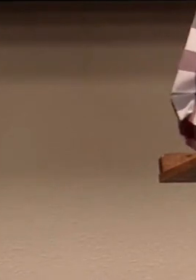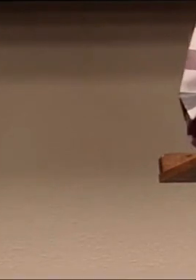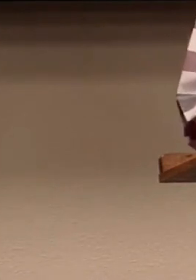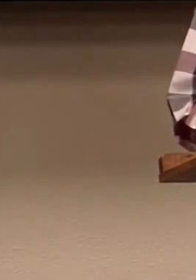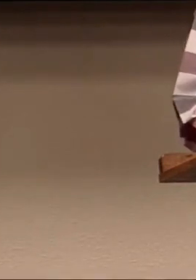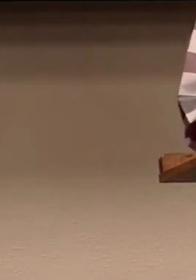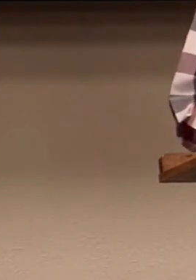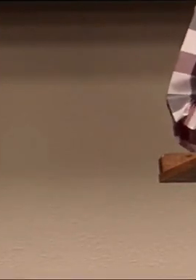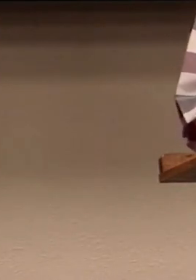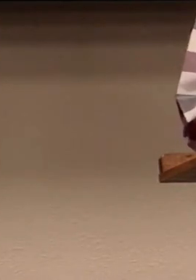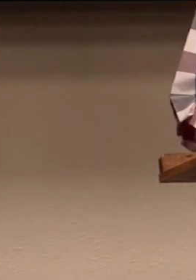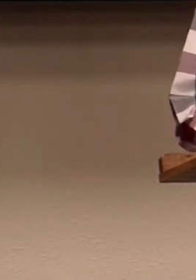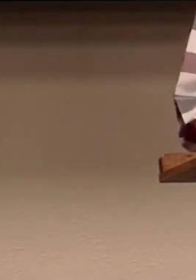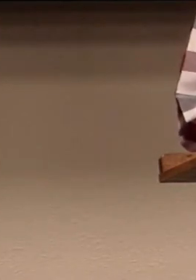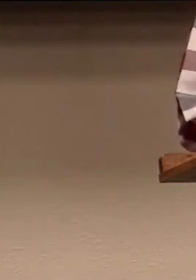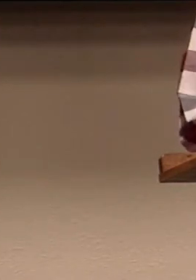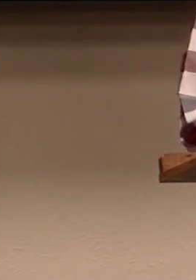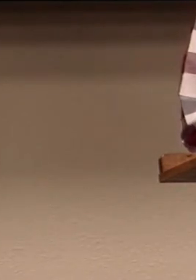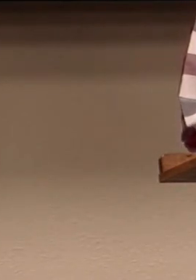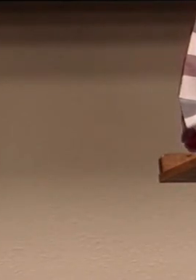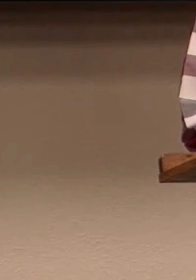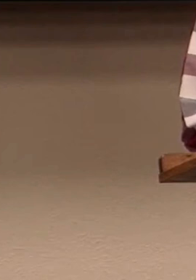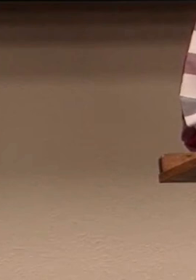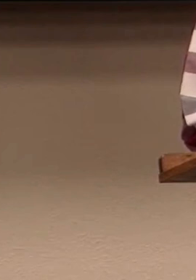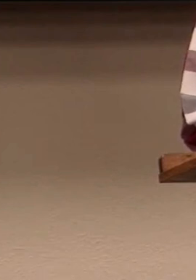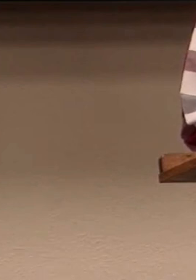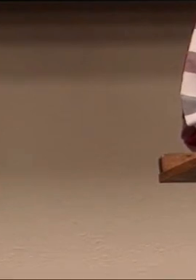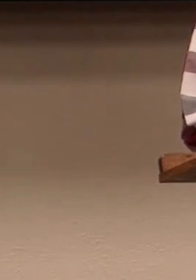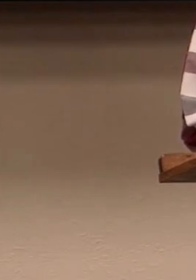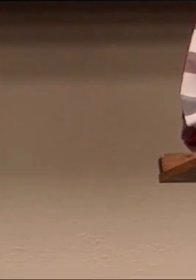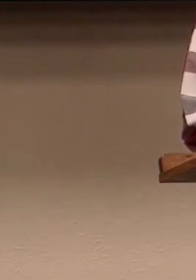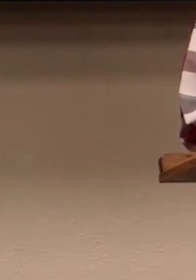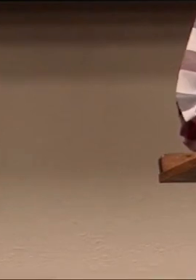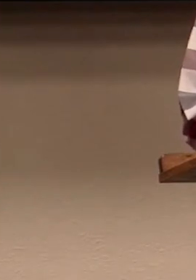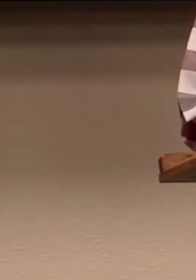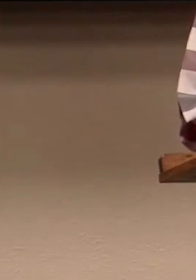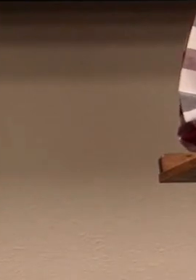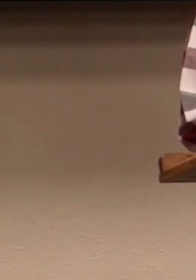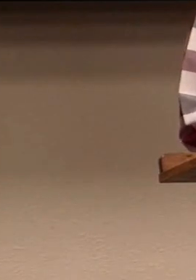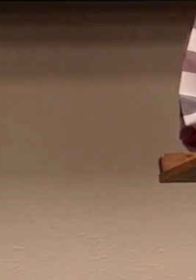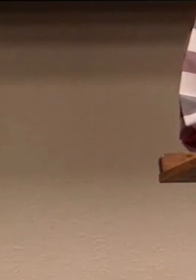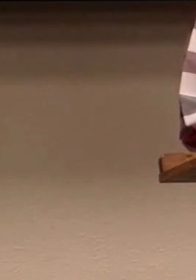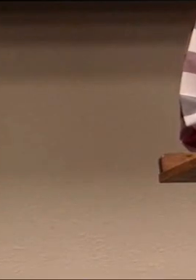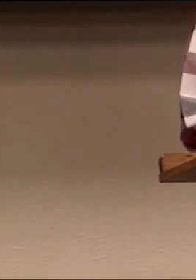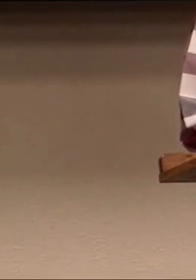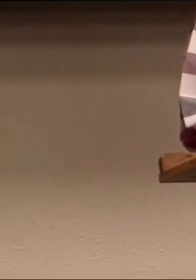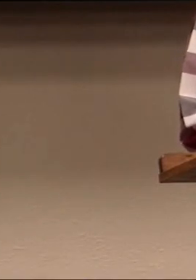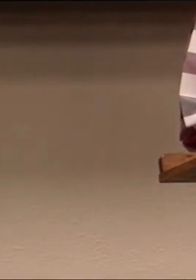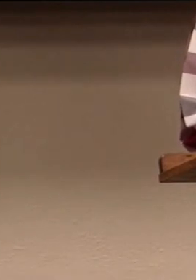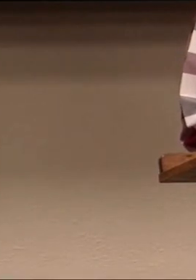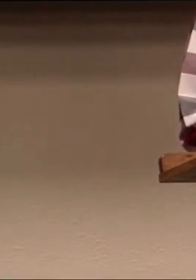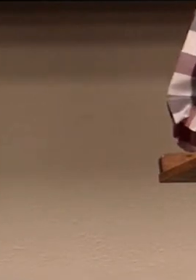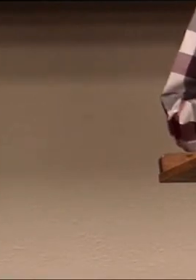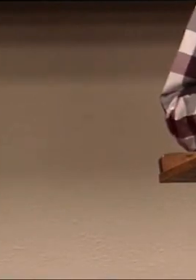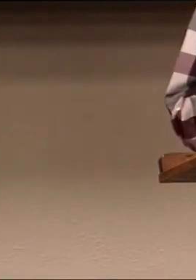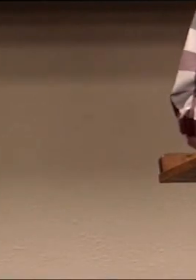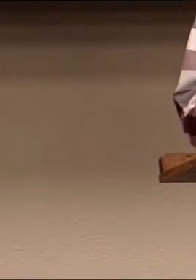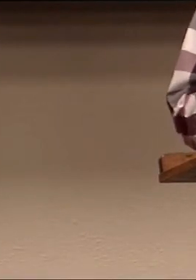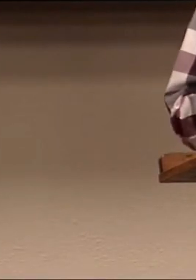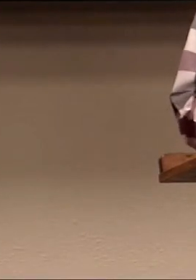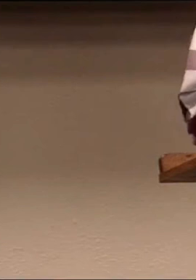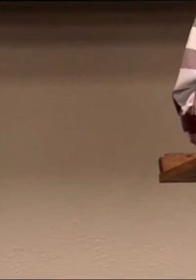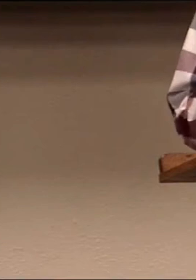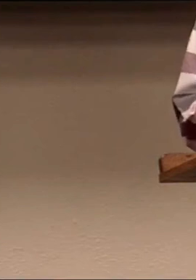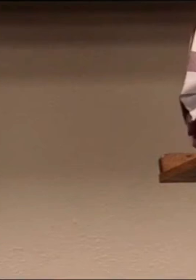have been presented to the search committee as possible next presidents, and